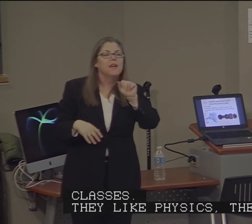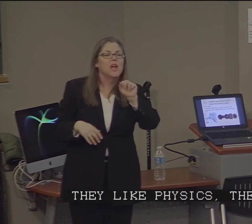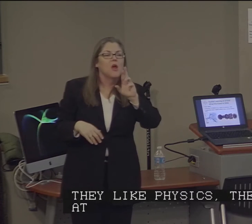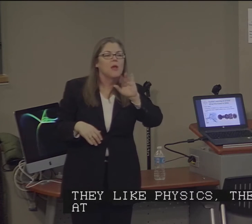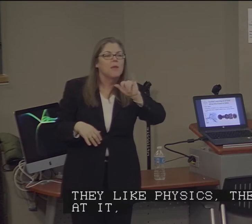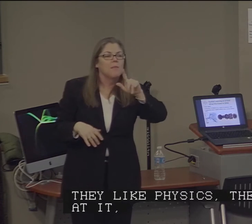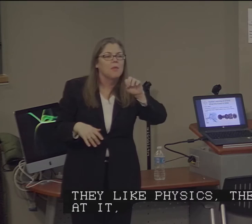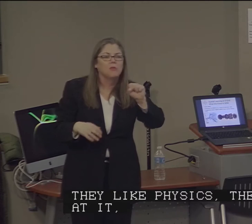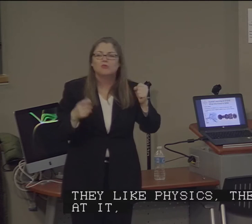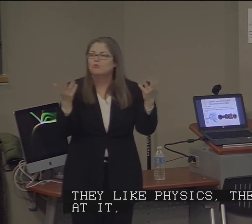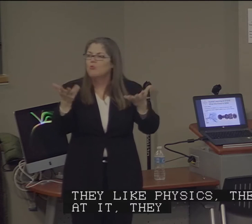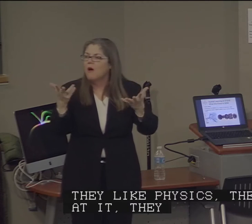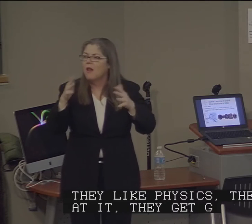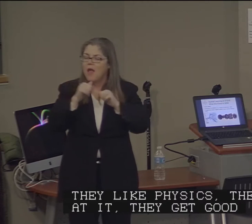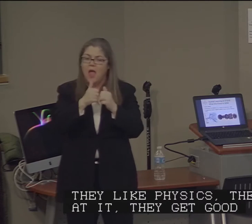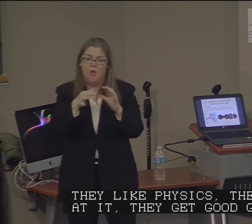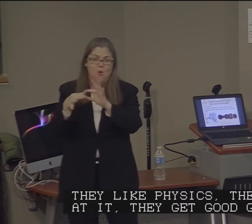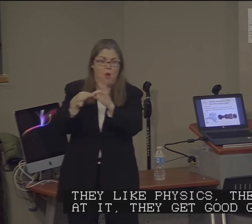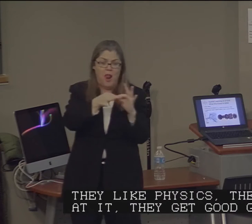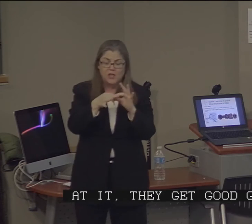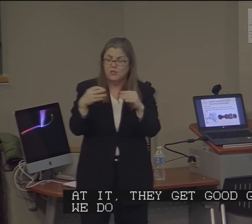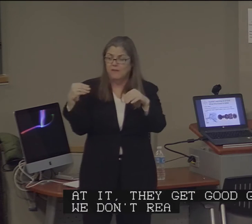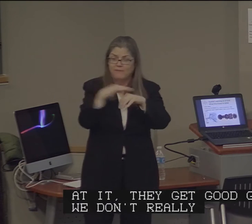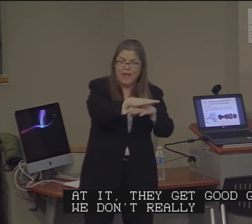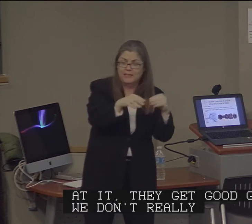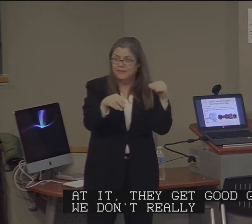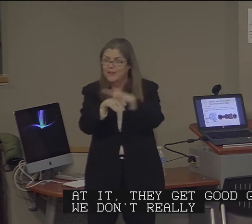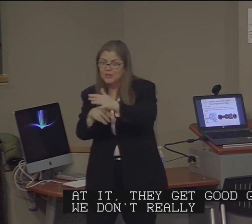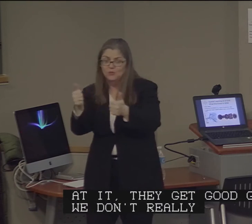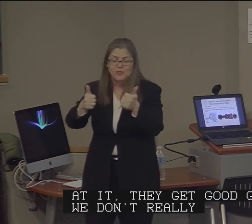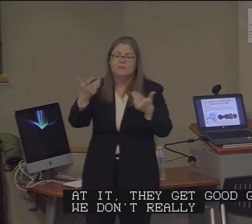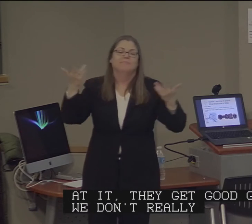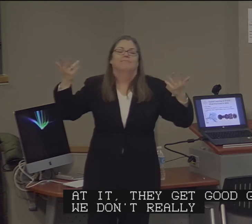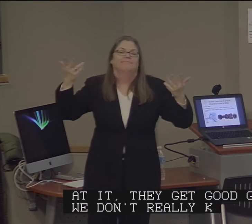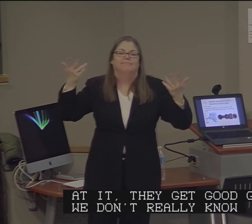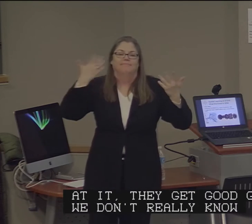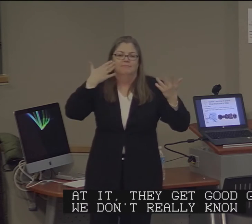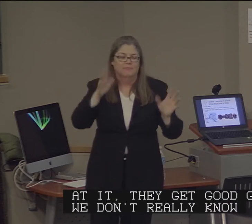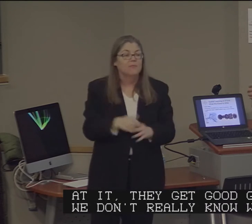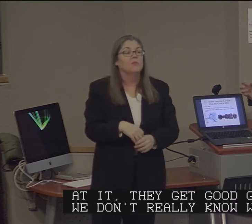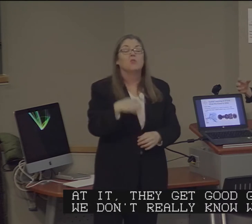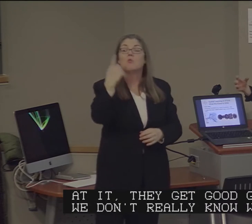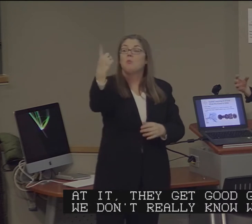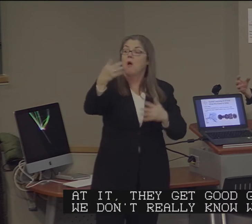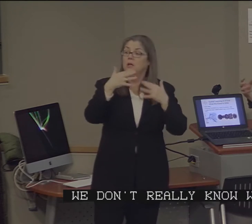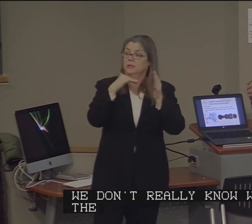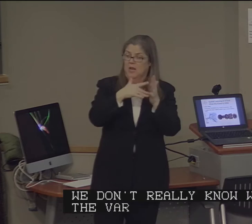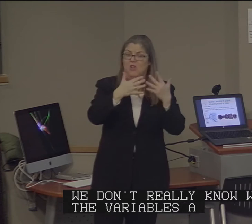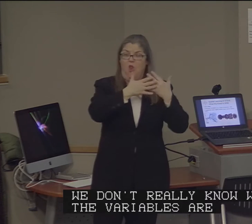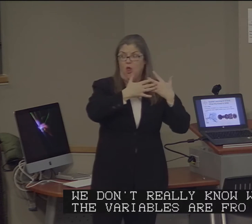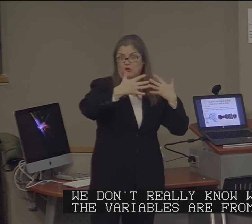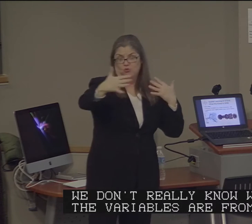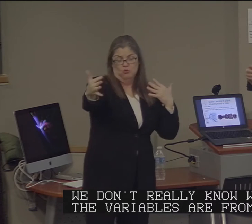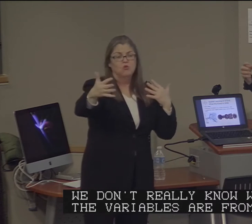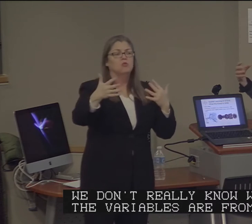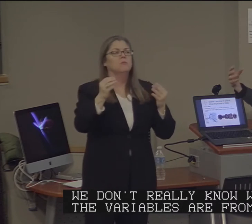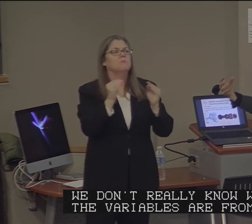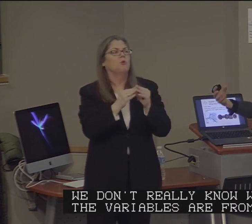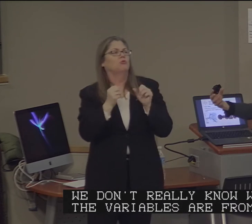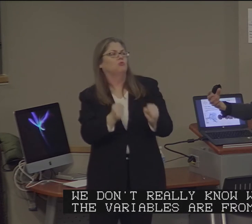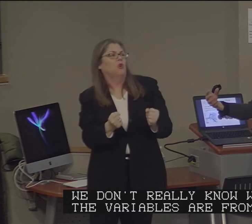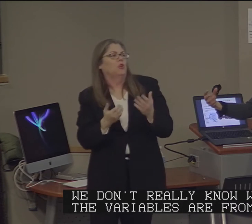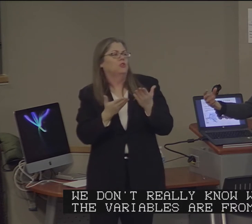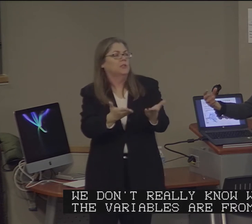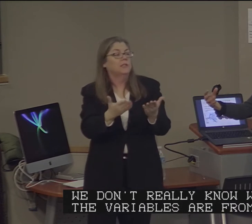correlation. Now, there were some, there was one longitudinal study that suggested a little bit more strongly that